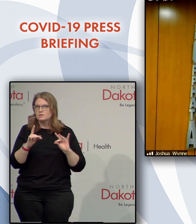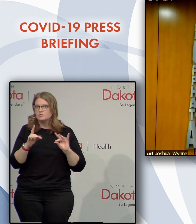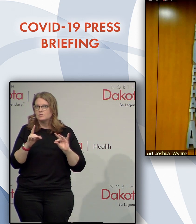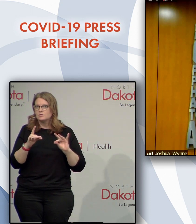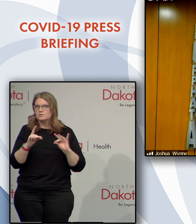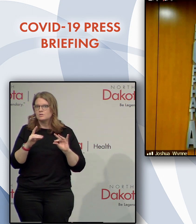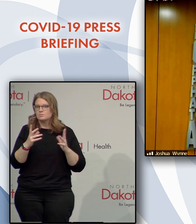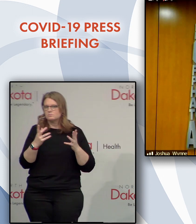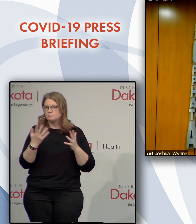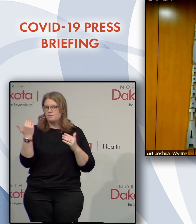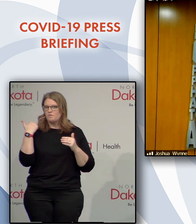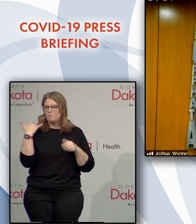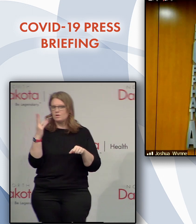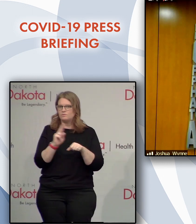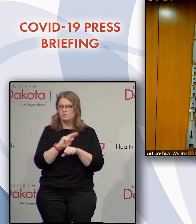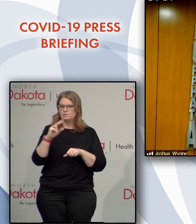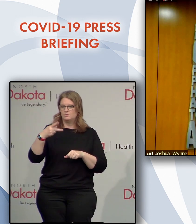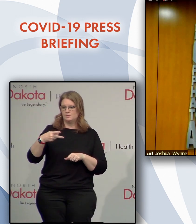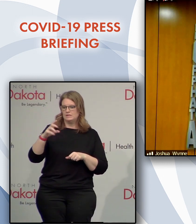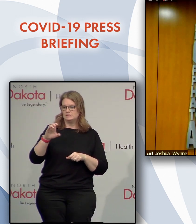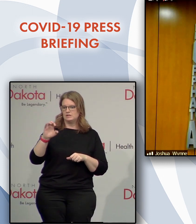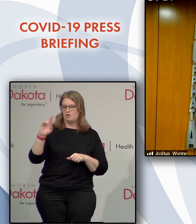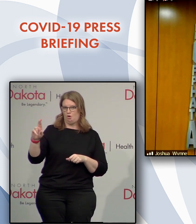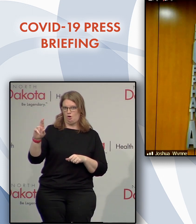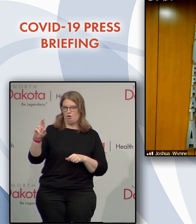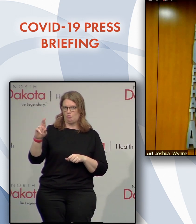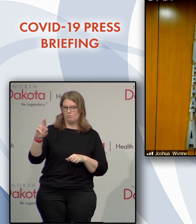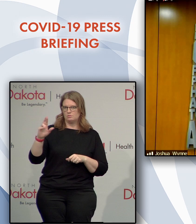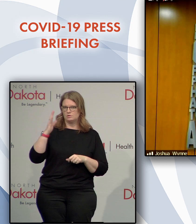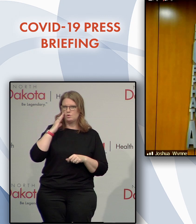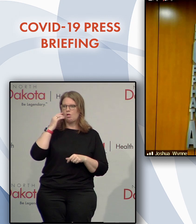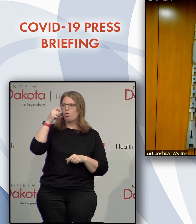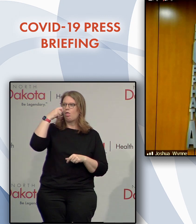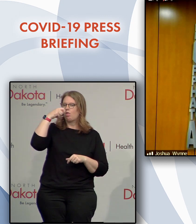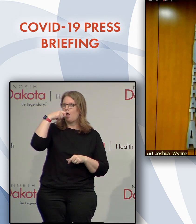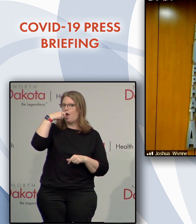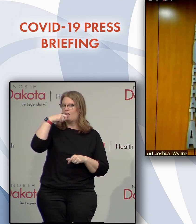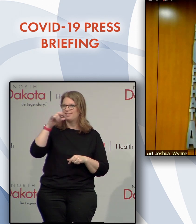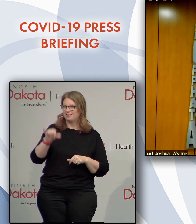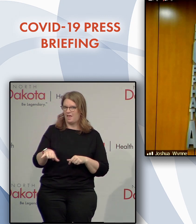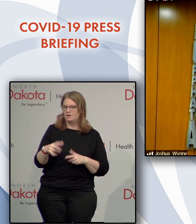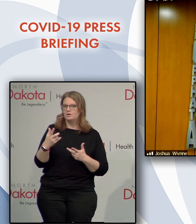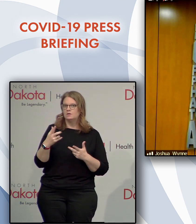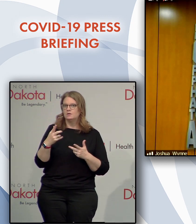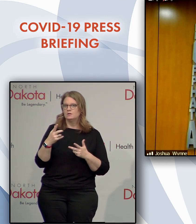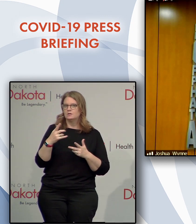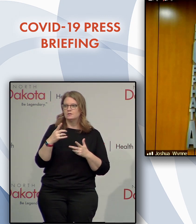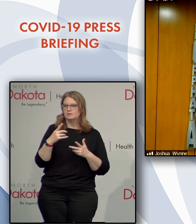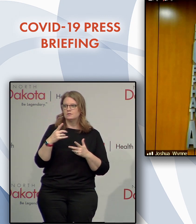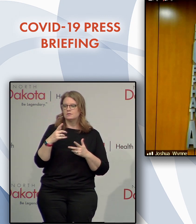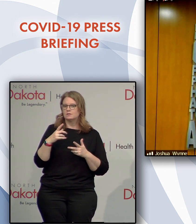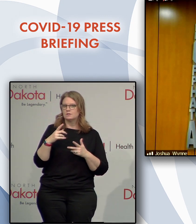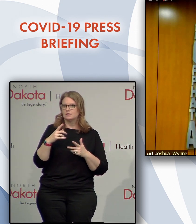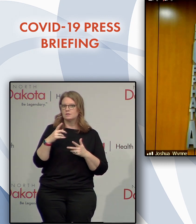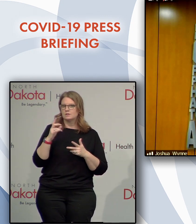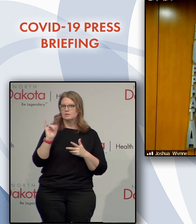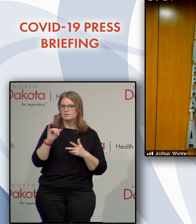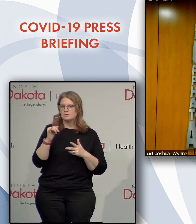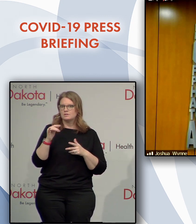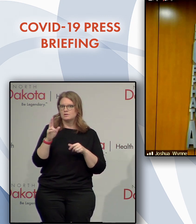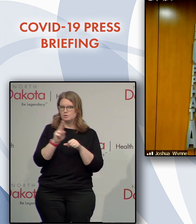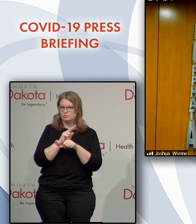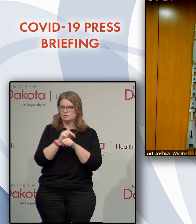called PCR, or polymerase chain reaction testing, and this involves a specimen from the upper